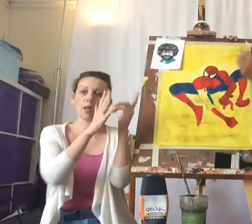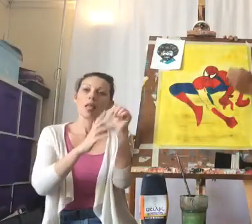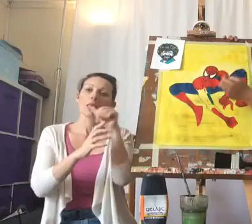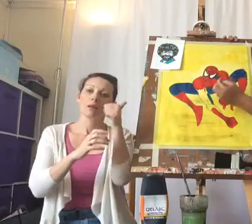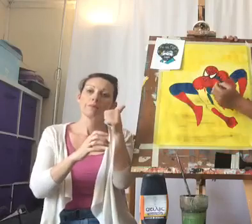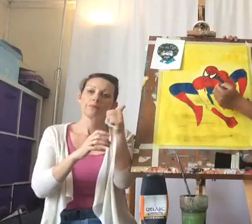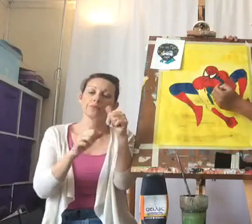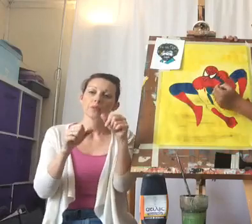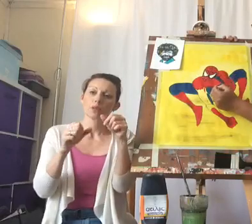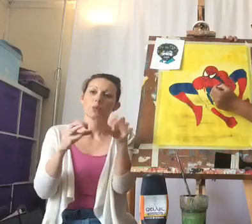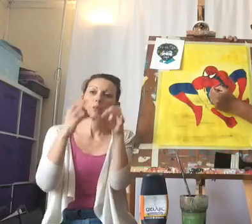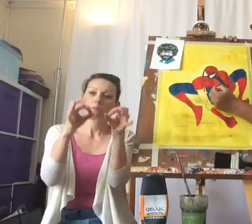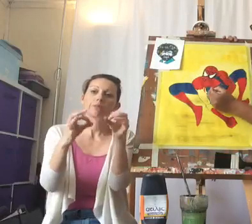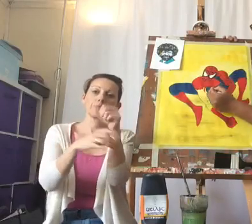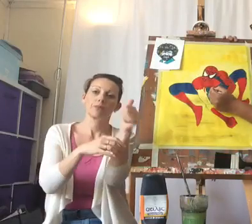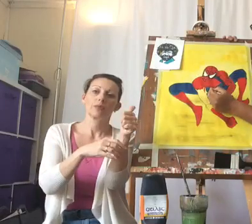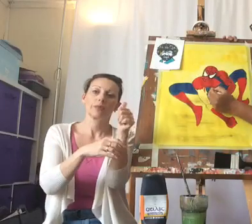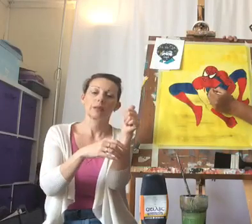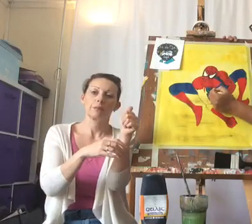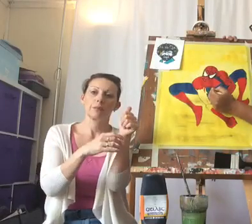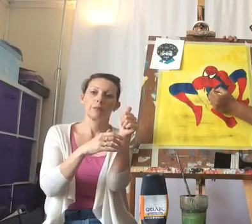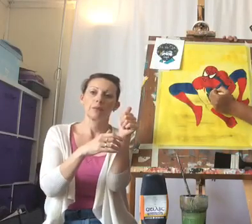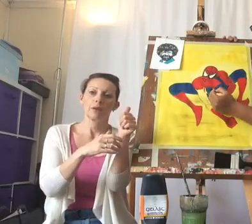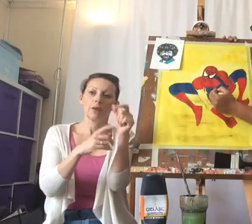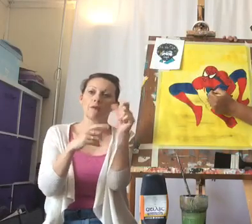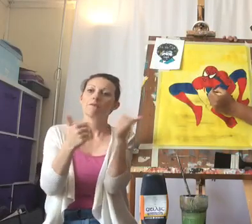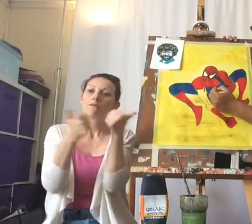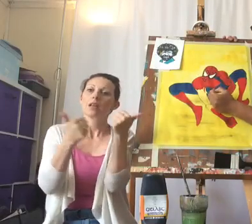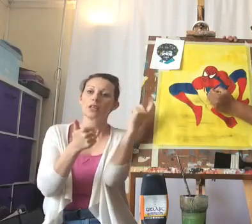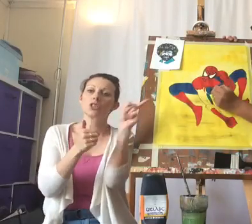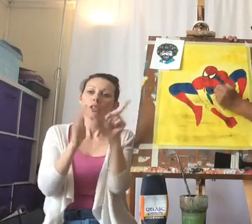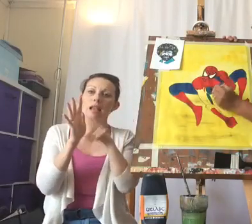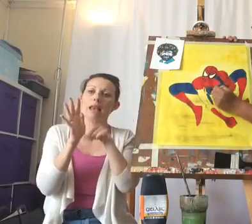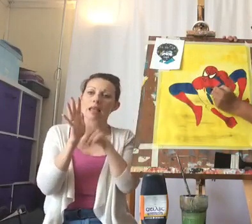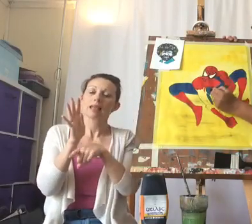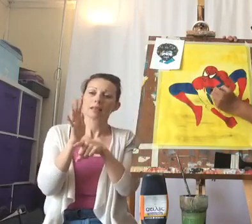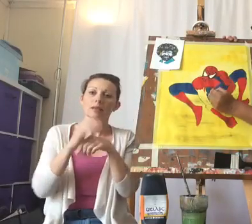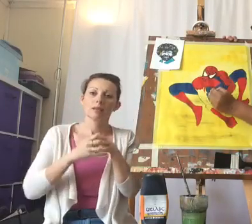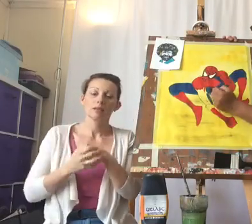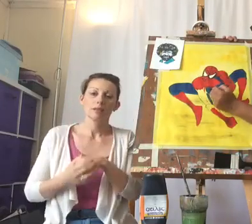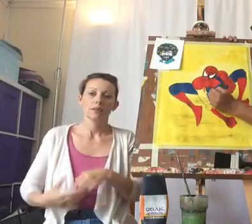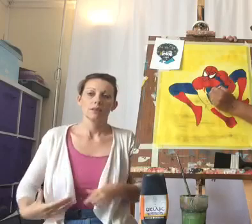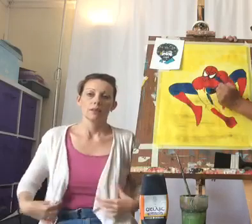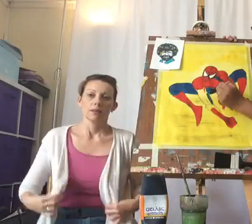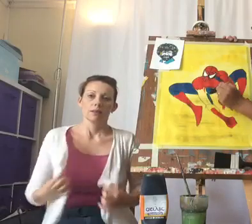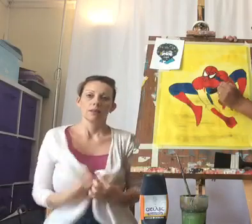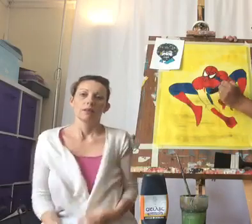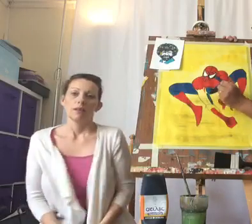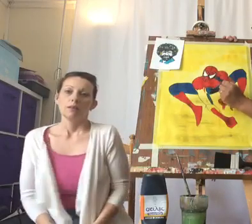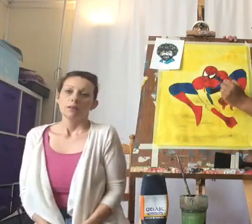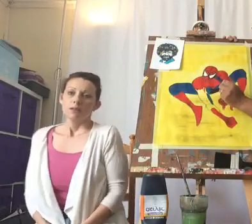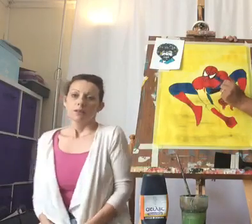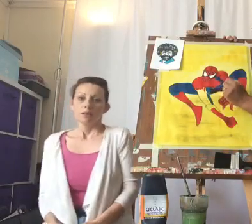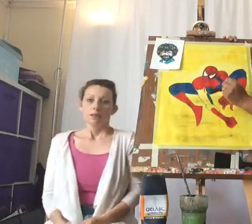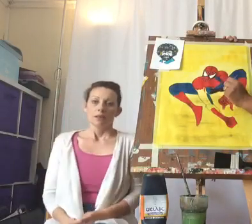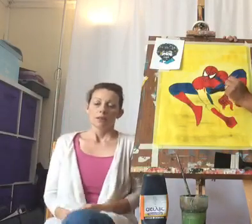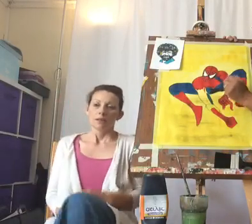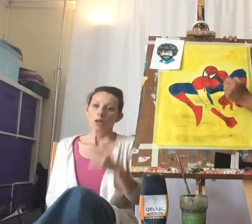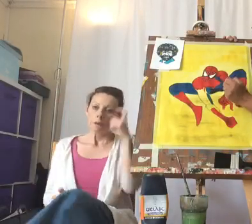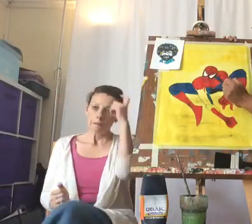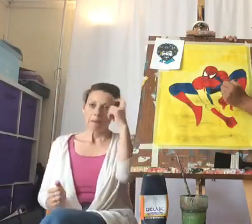So if you think where he's leaning over, all that blue you've done there would sort of